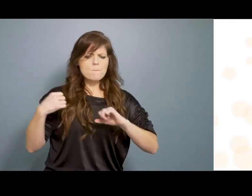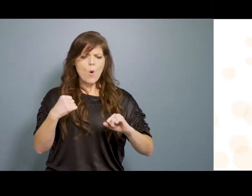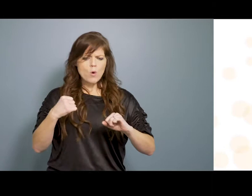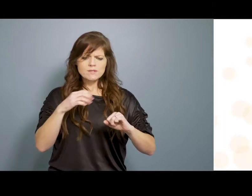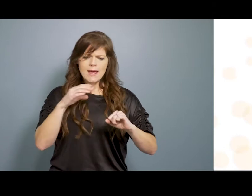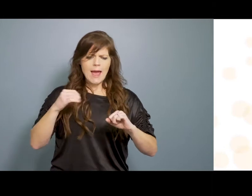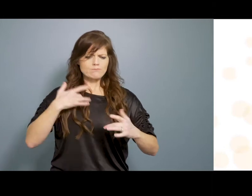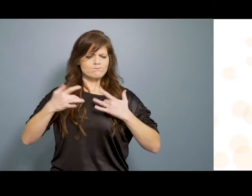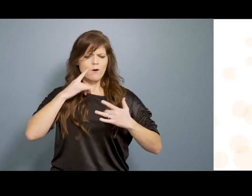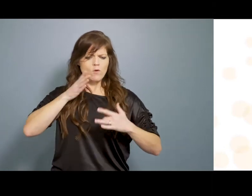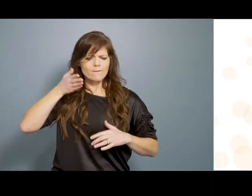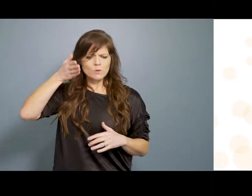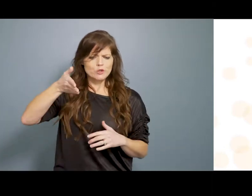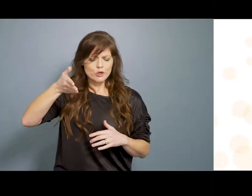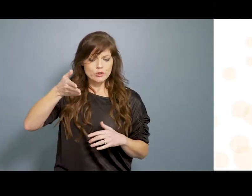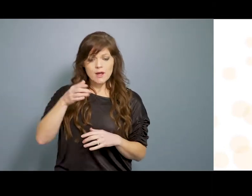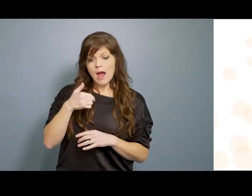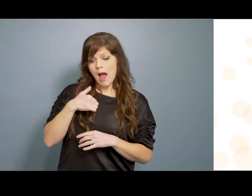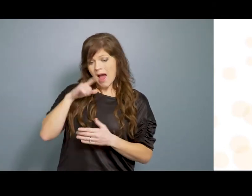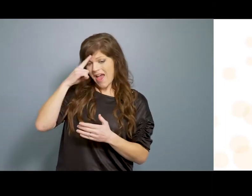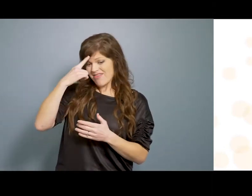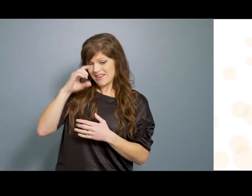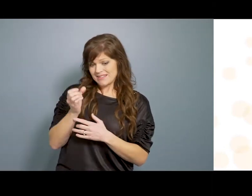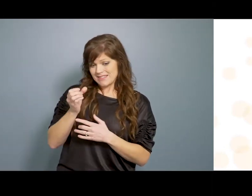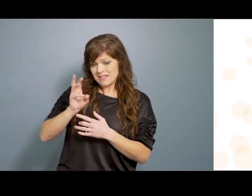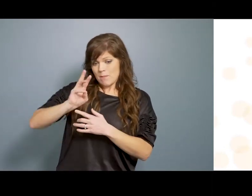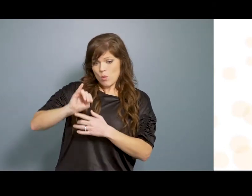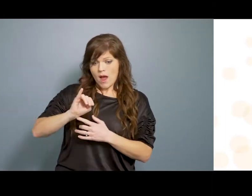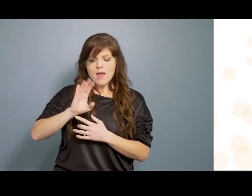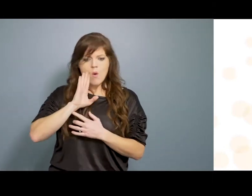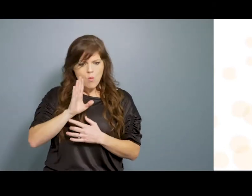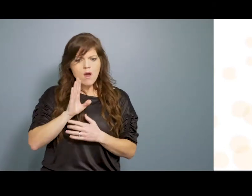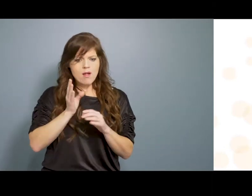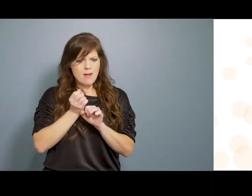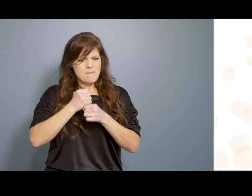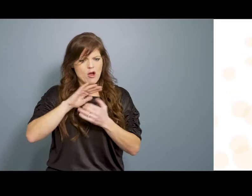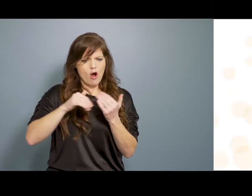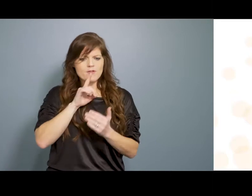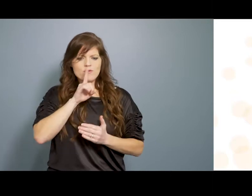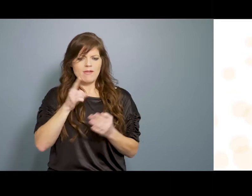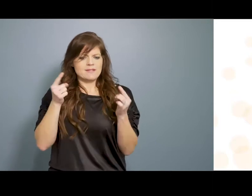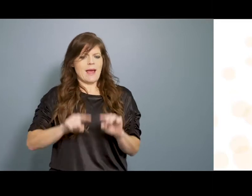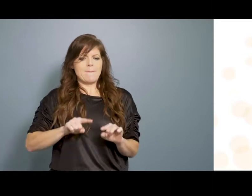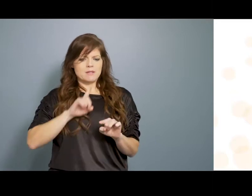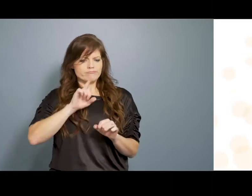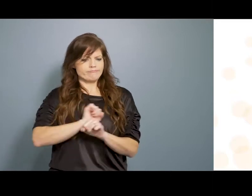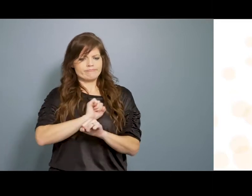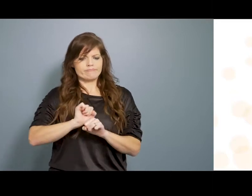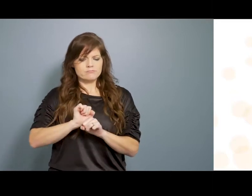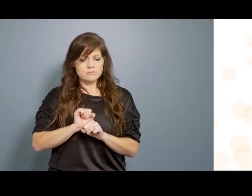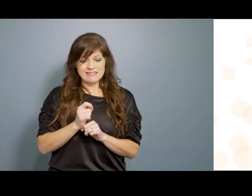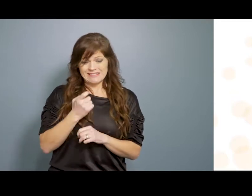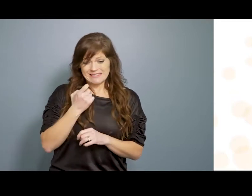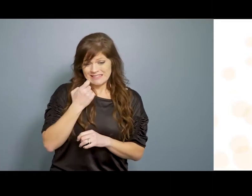at CWI will be on the forefront in making these realities happen. Literally this